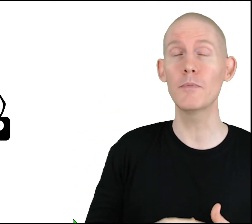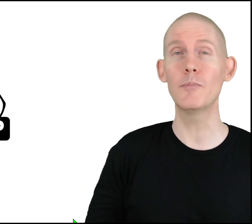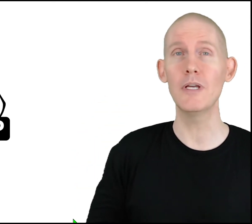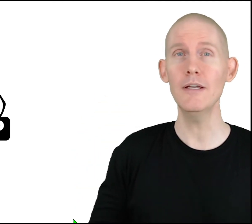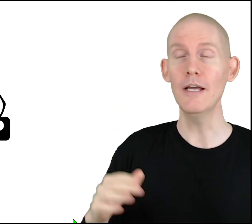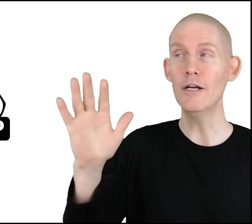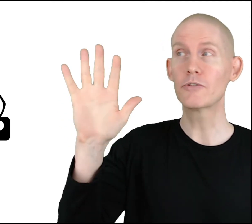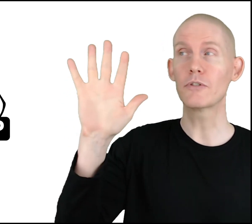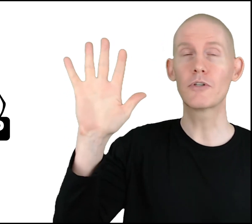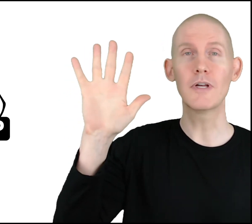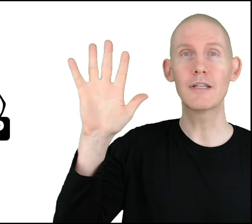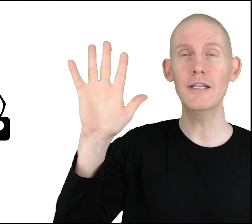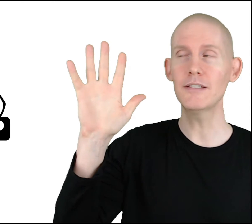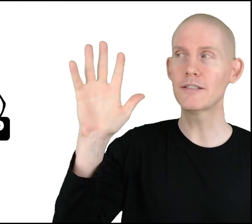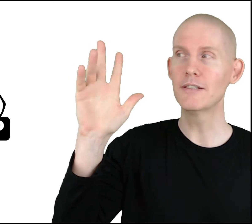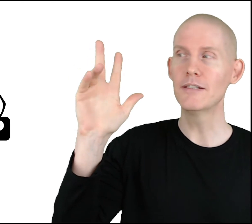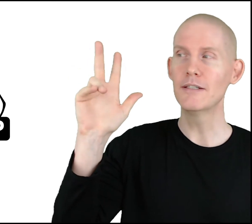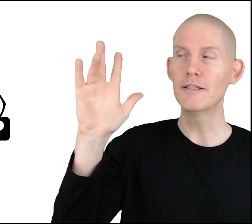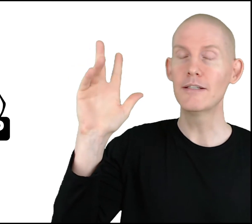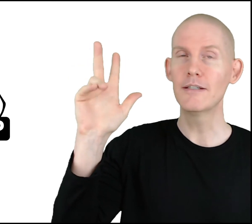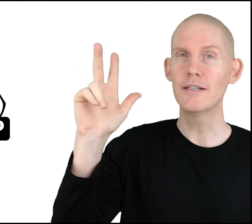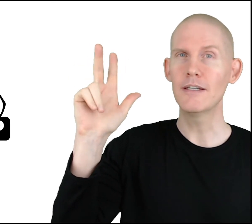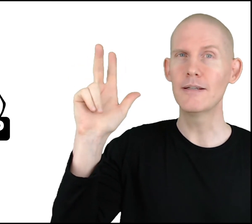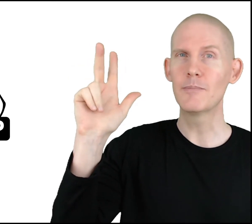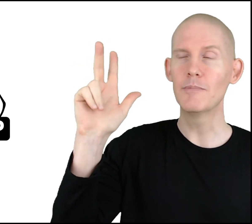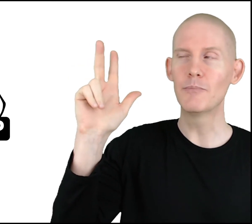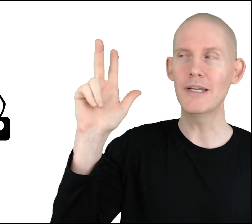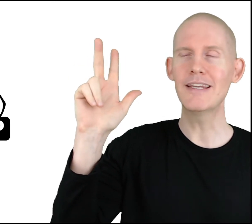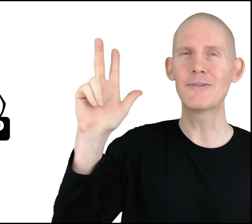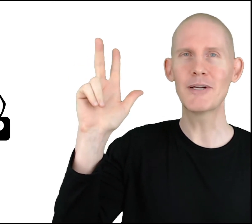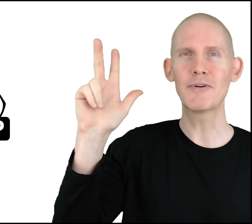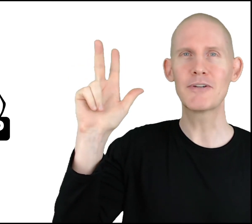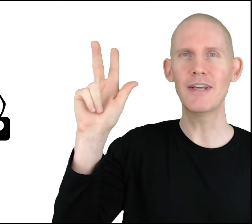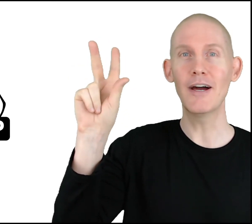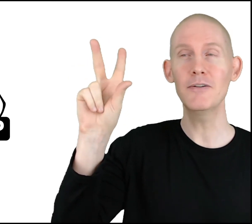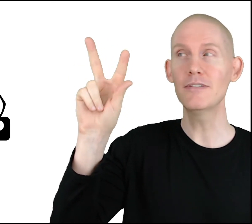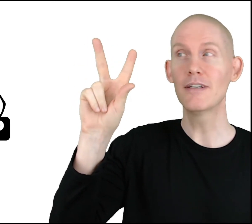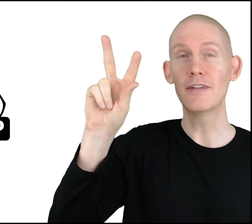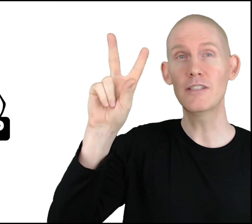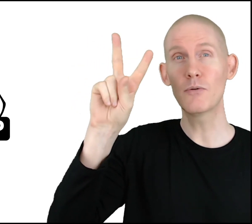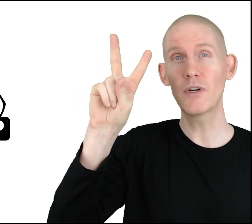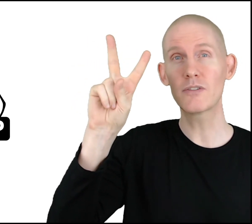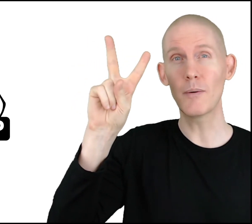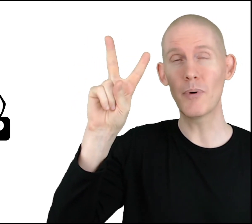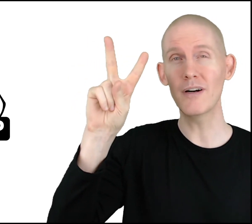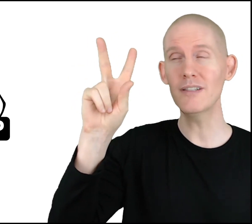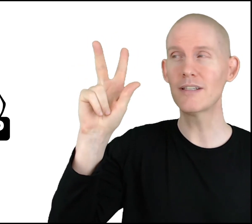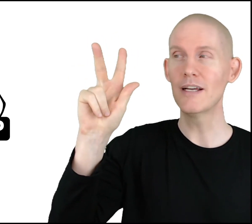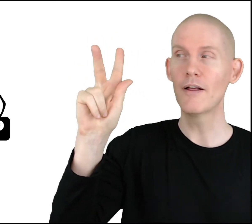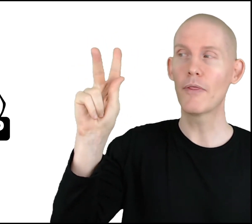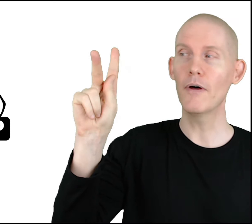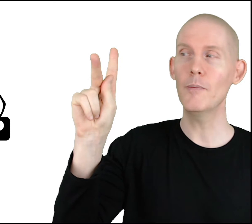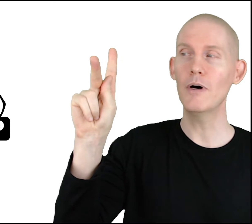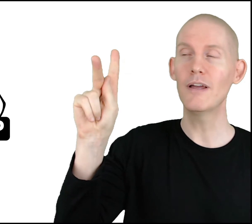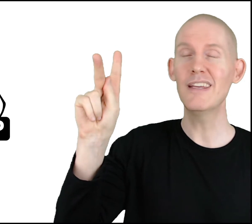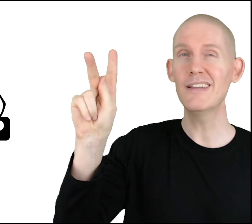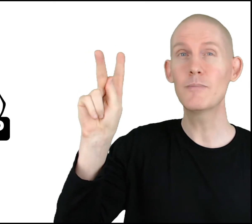P. So let's go like this. Pinky, ring finger down. These 2 fingers apart. Thumb in,